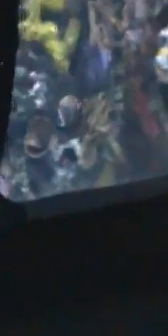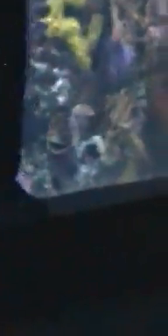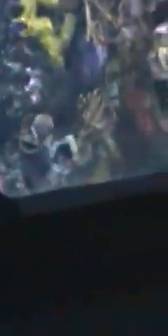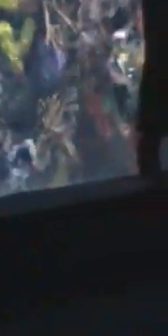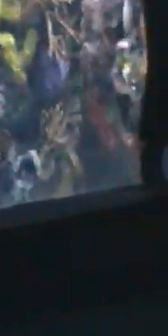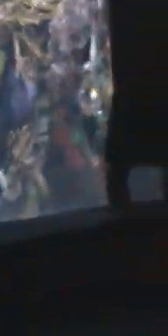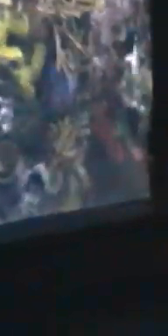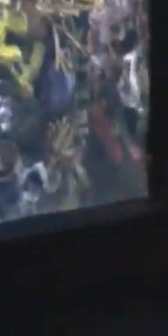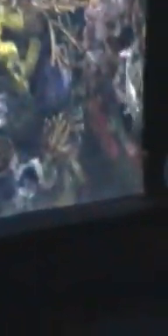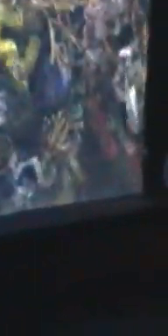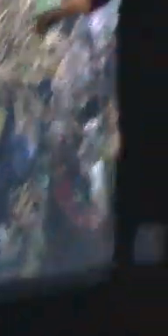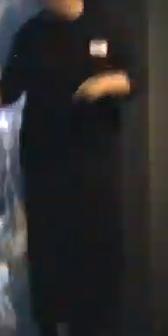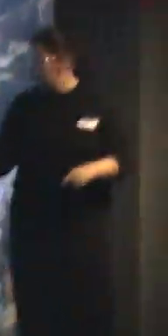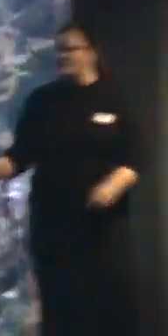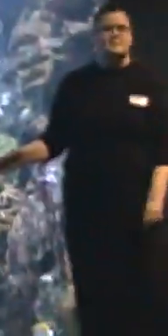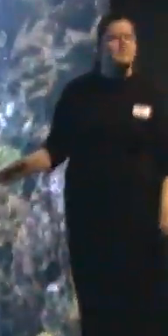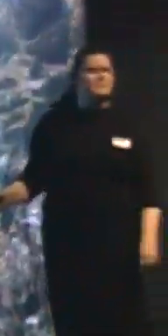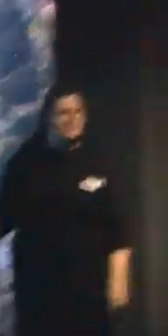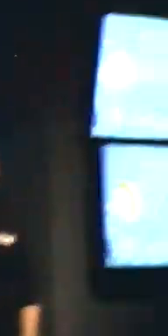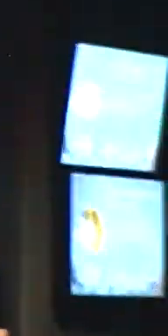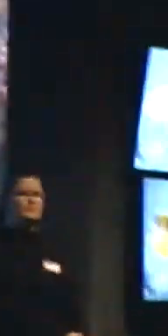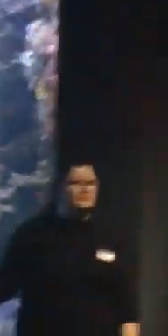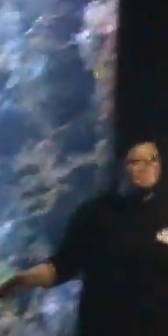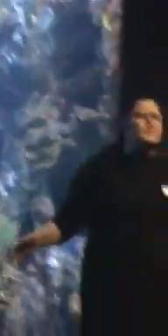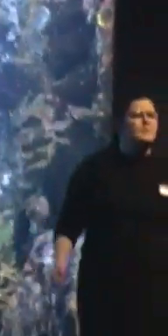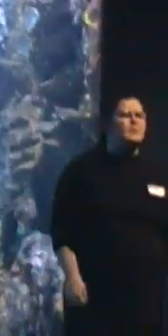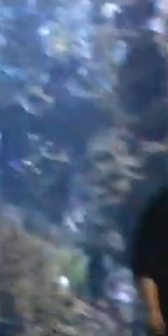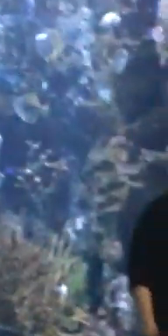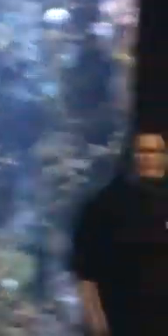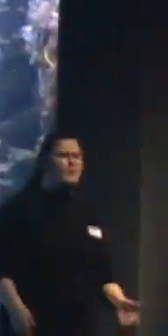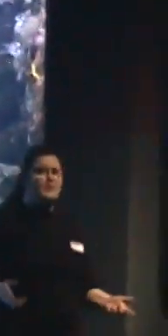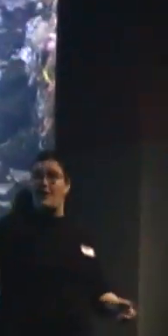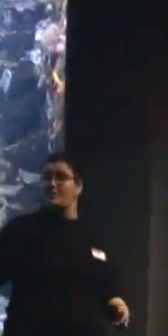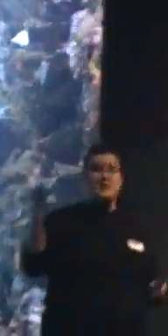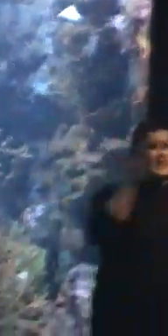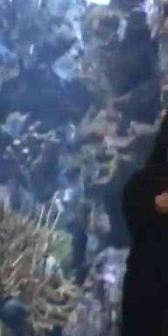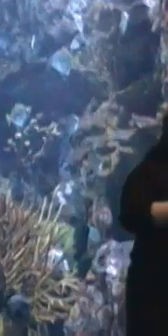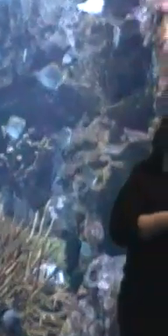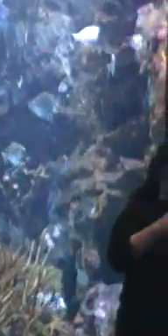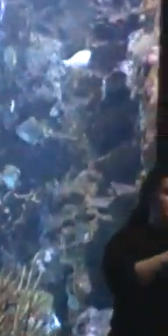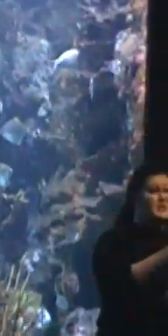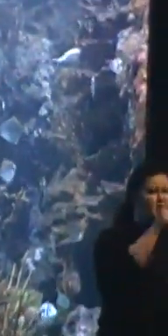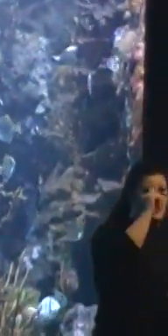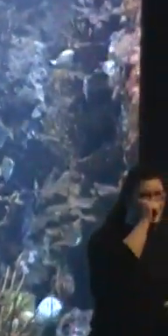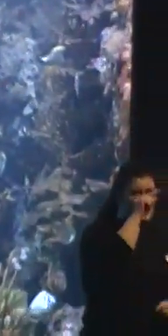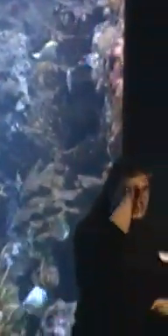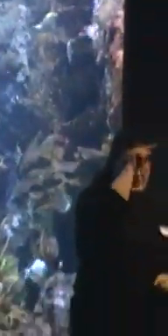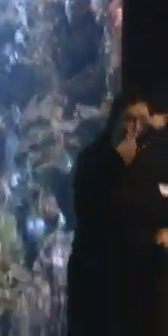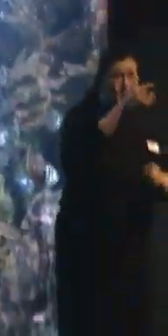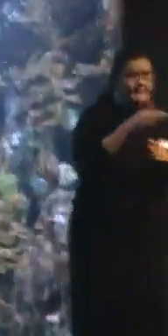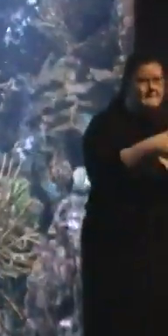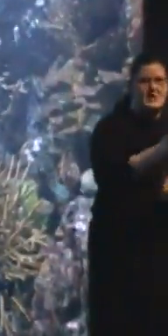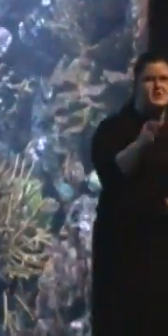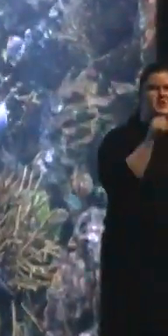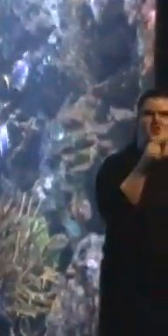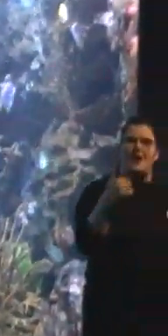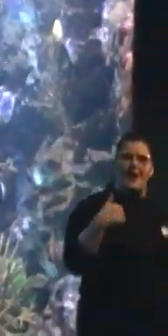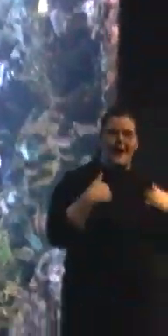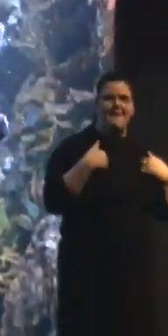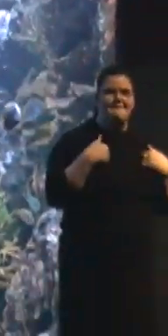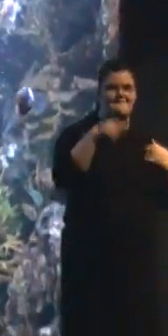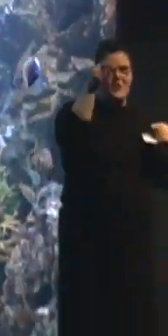here. And we also have unicorn fish in here that don't even have horns. Now, the cool thing about them is